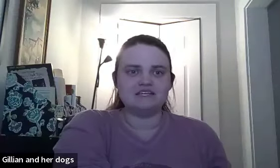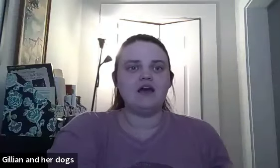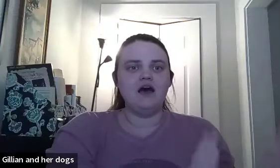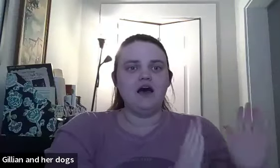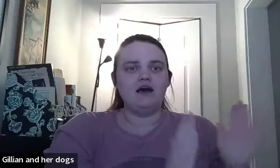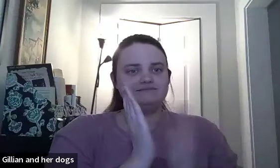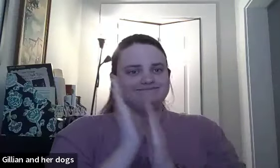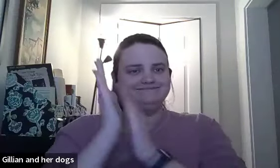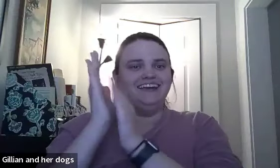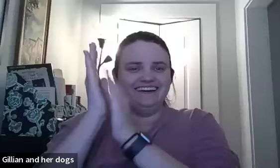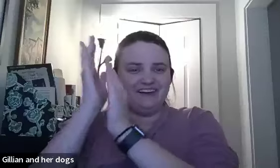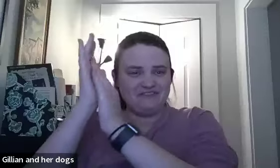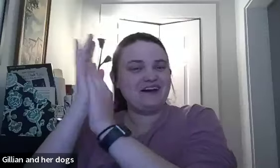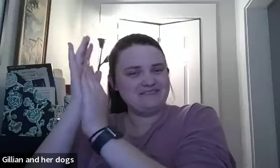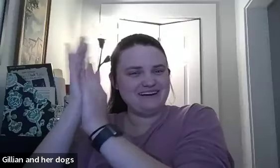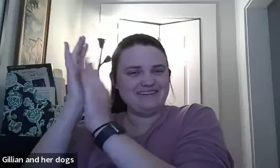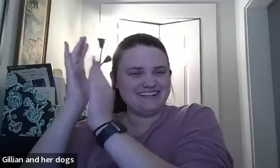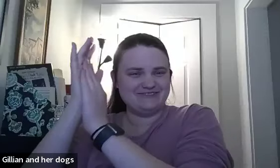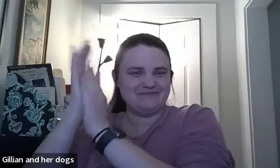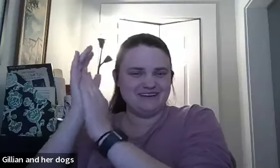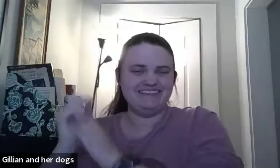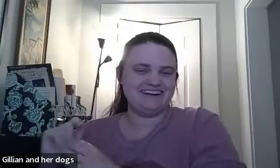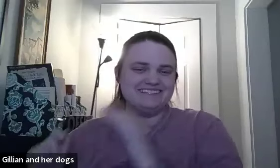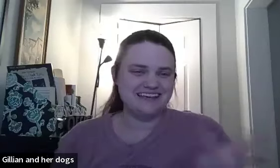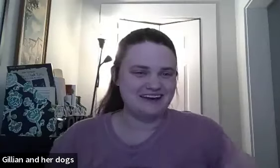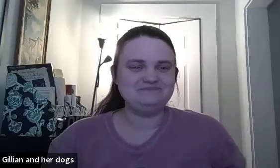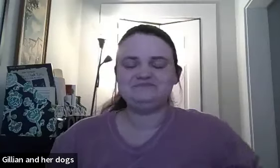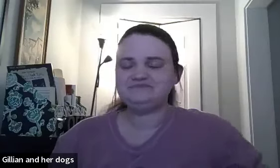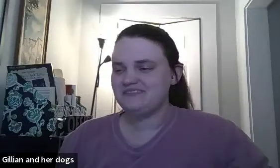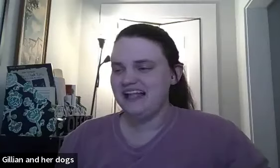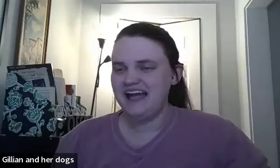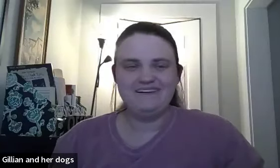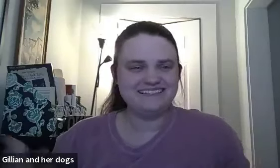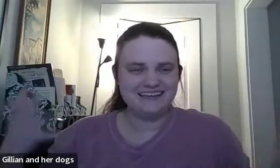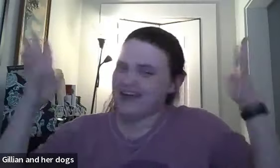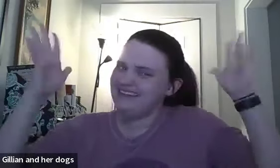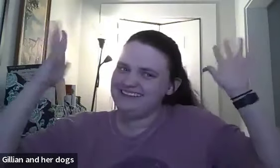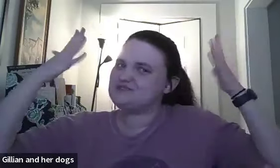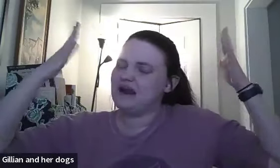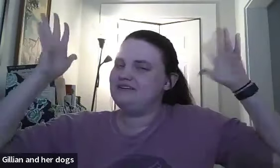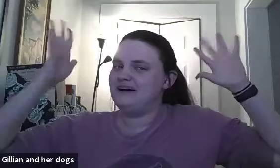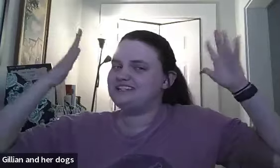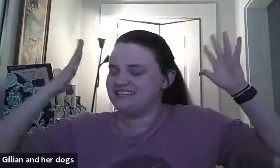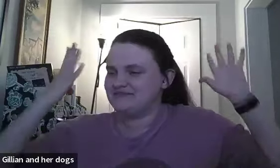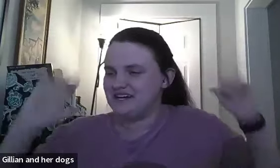was like, I forgot where I was for a minute there. So I always like, I like this one. I don't know. I just think it's